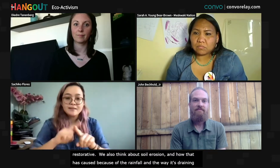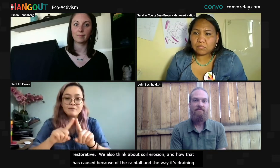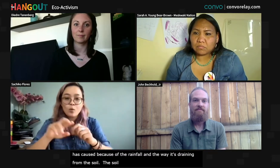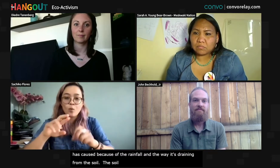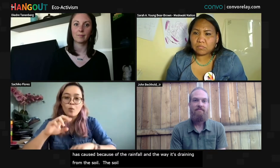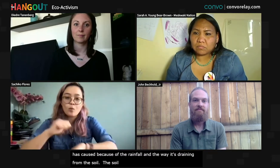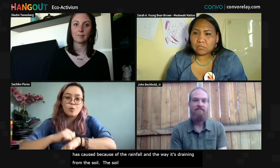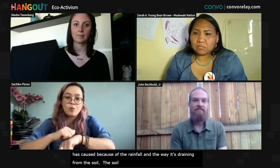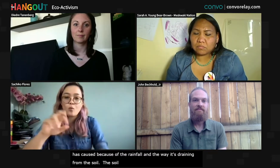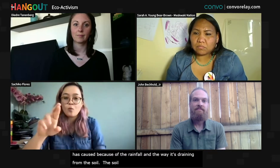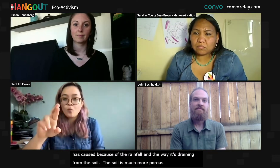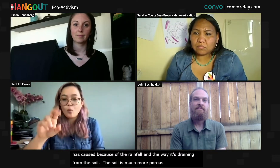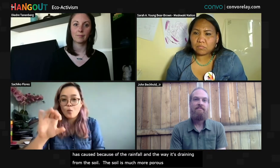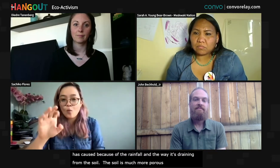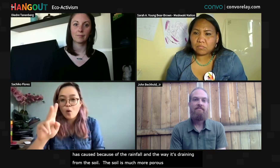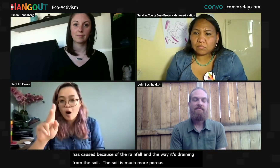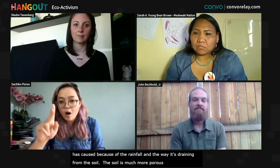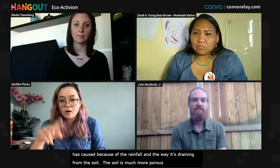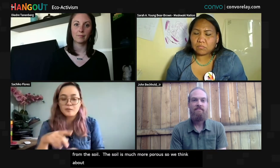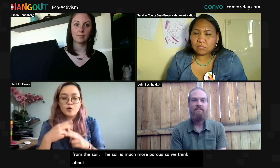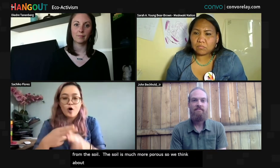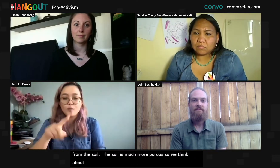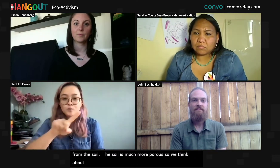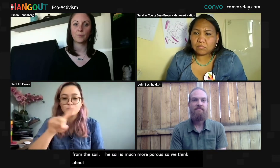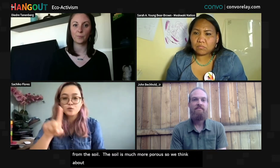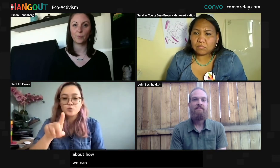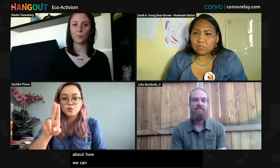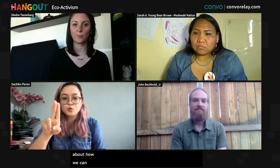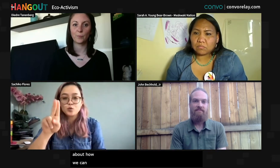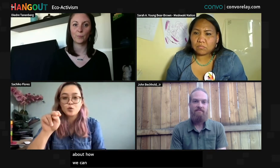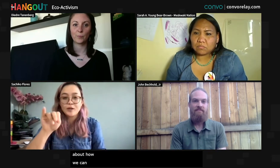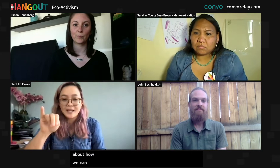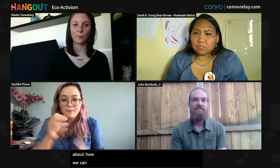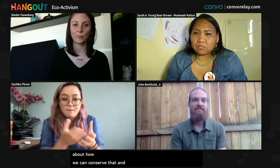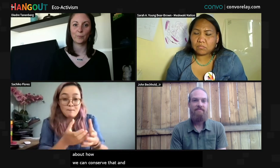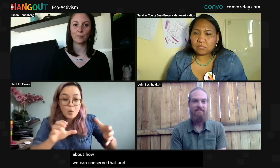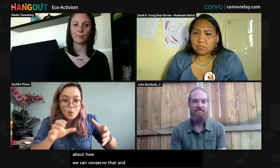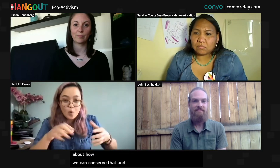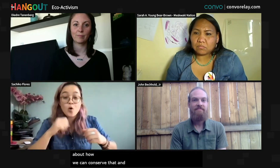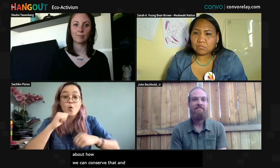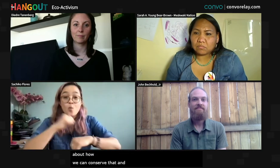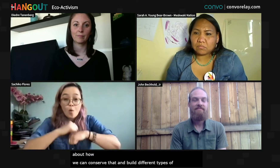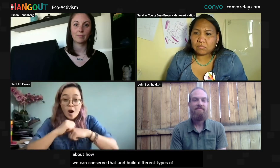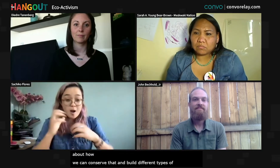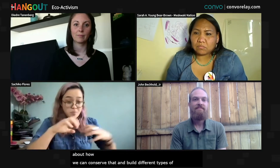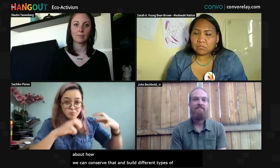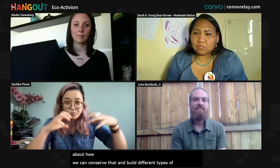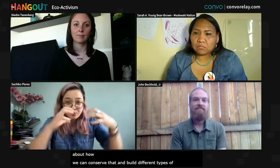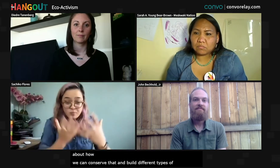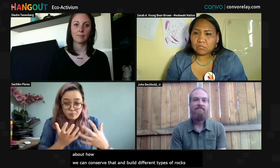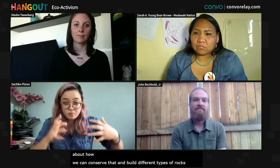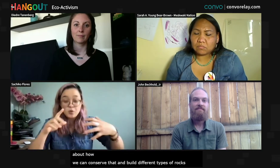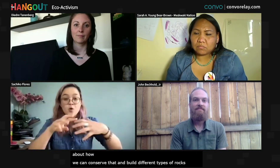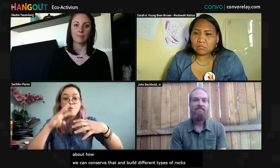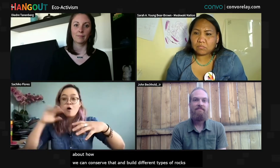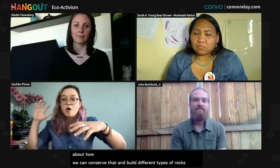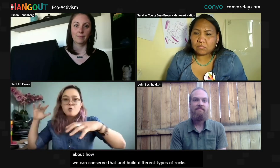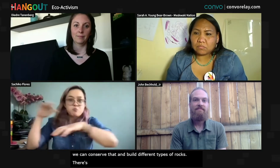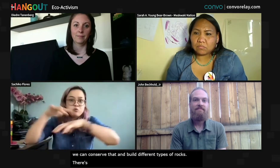we can conserve that and build different types of rocks. There's zuni bowls that we can build, and so we